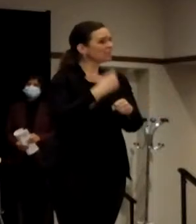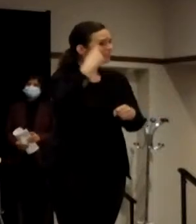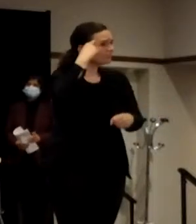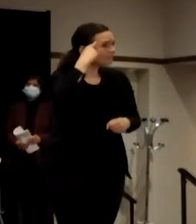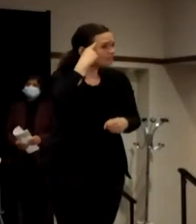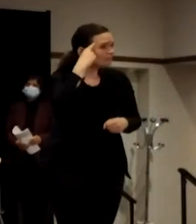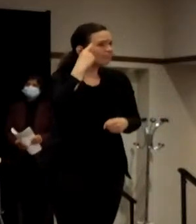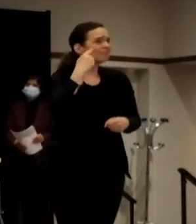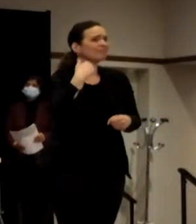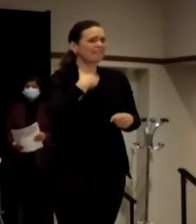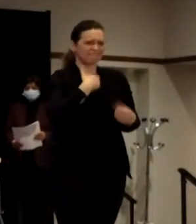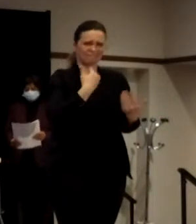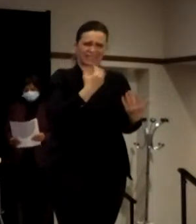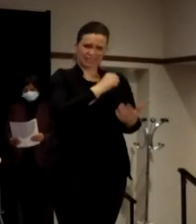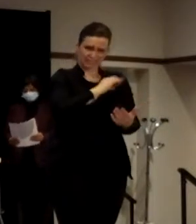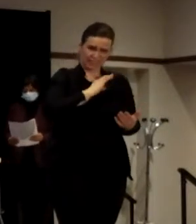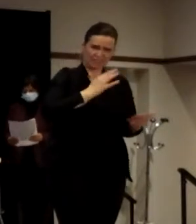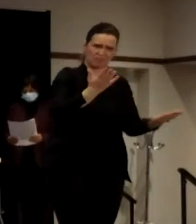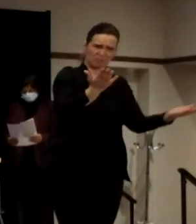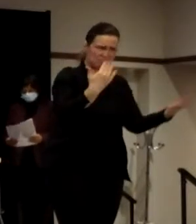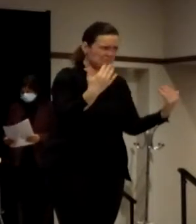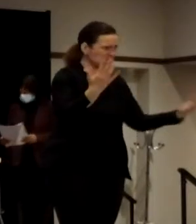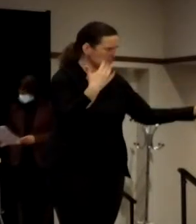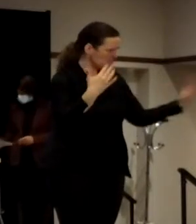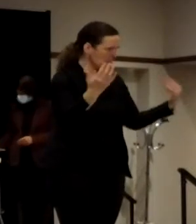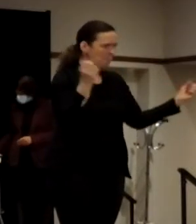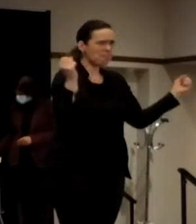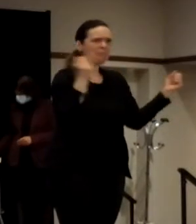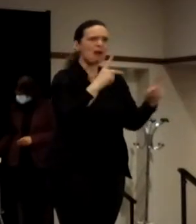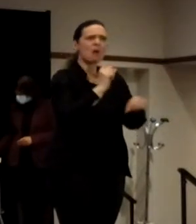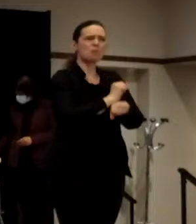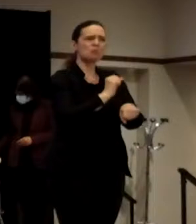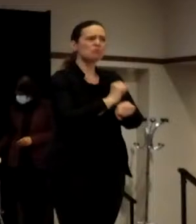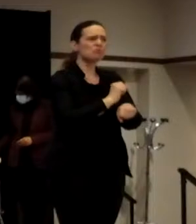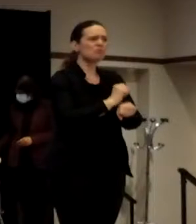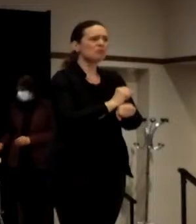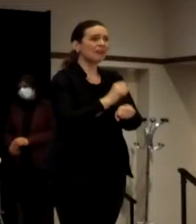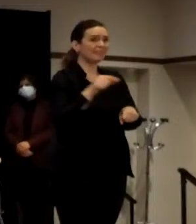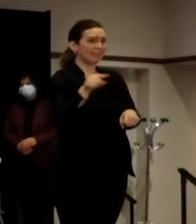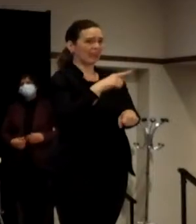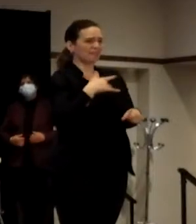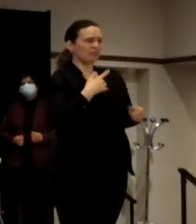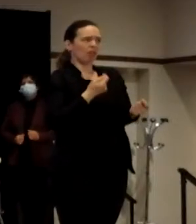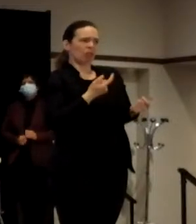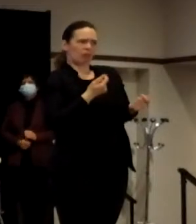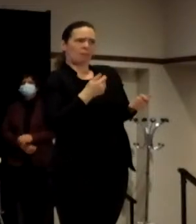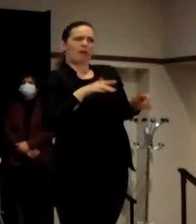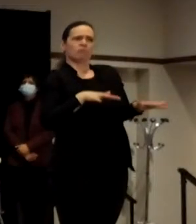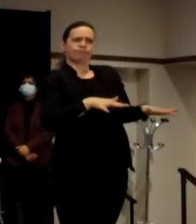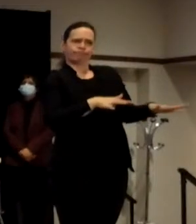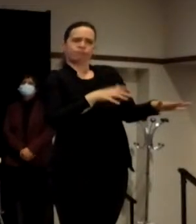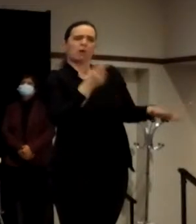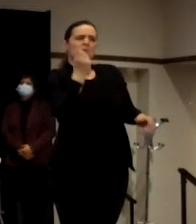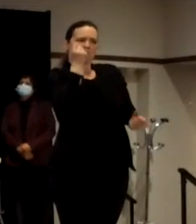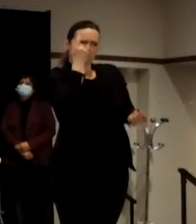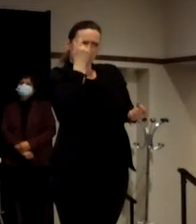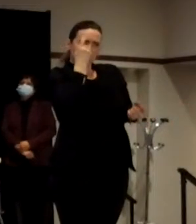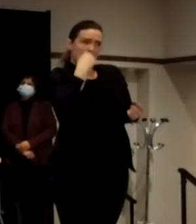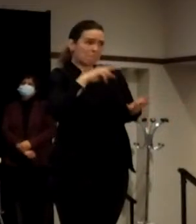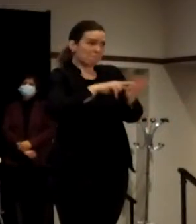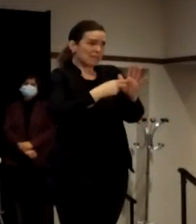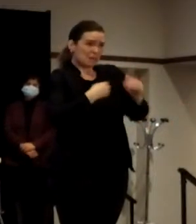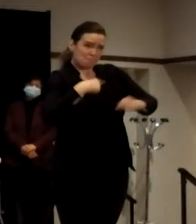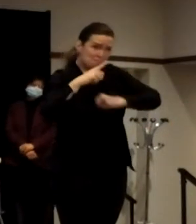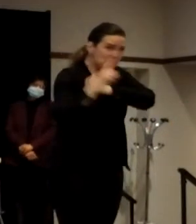People are anxious about this, right? It's not a punishment. Having people work from home was a temporary decision for